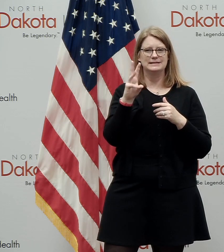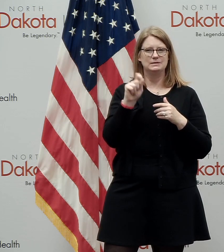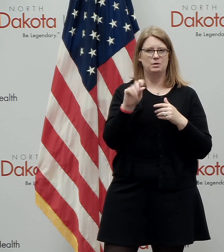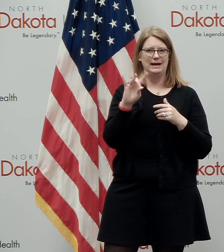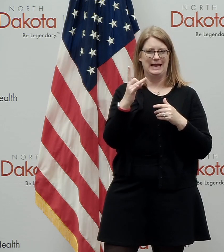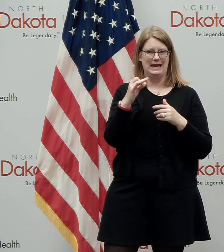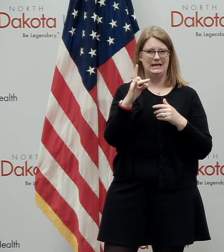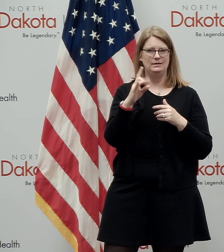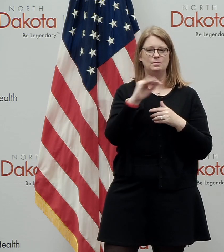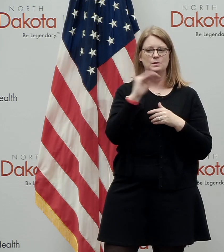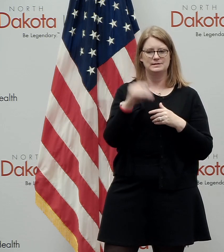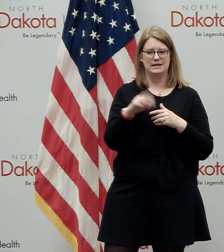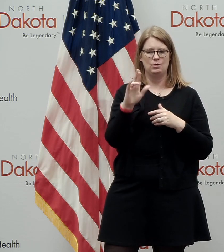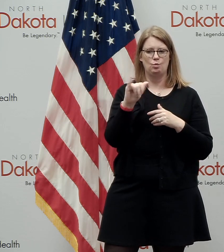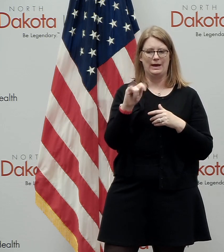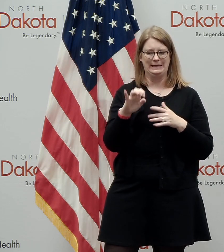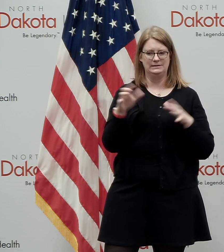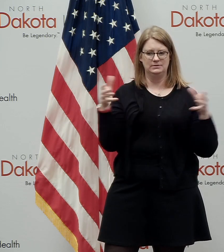6.8